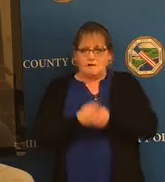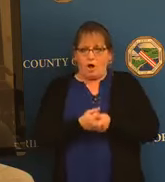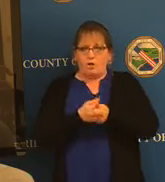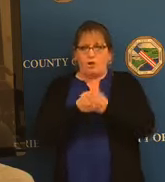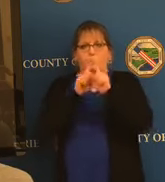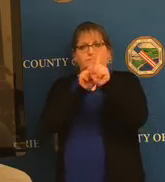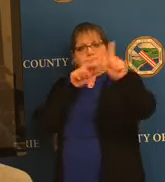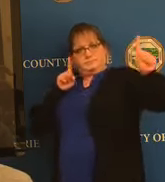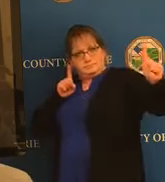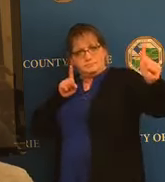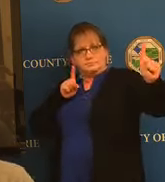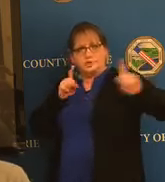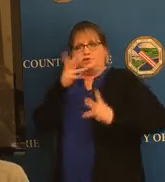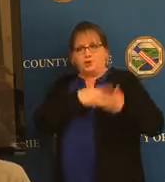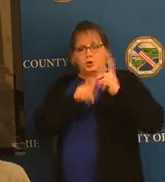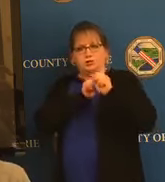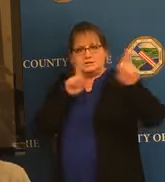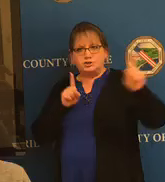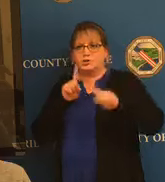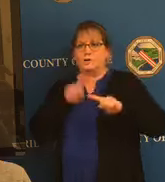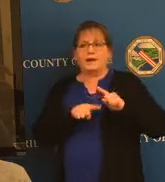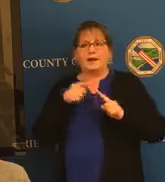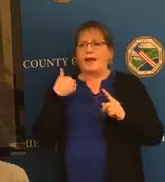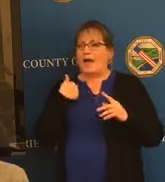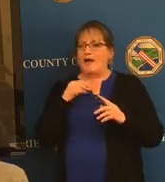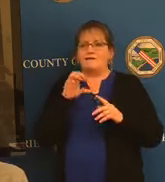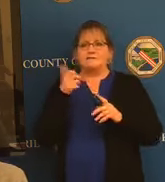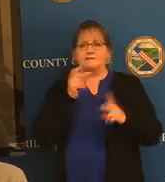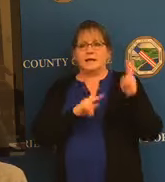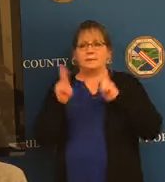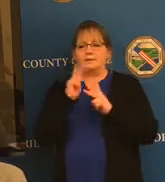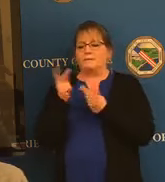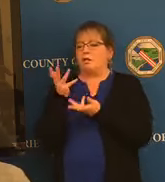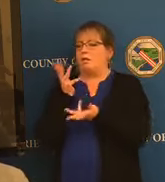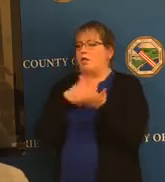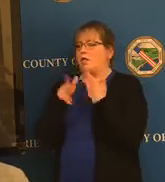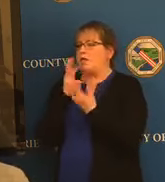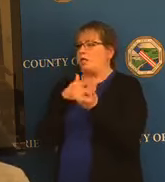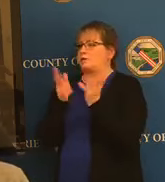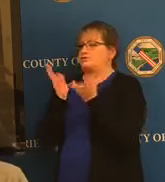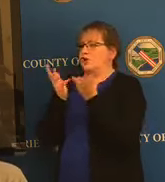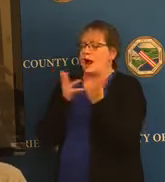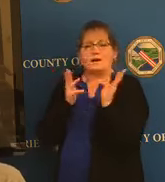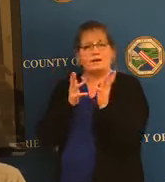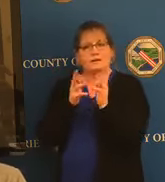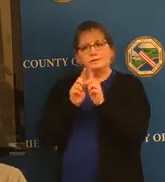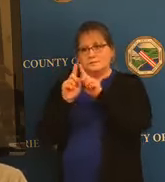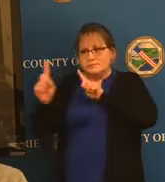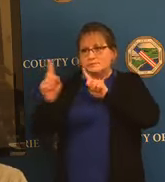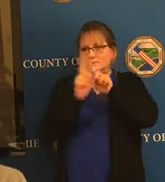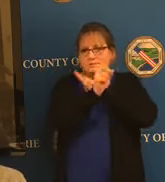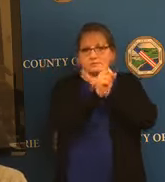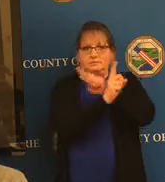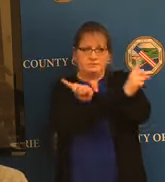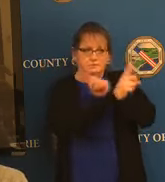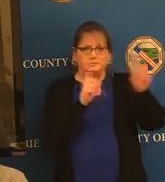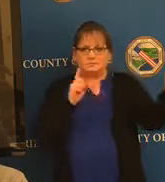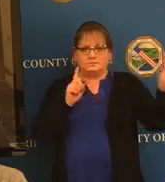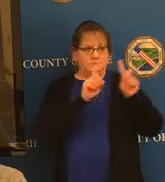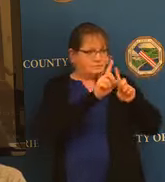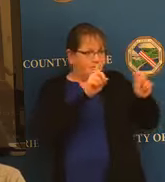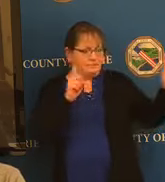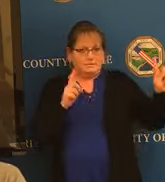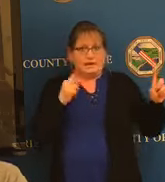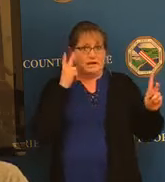distancing guidelines. You can't have 10 construction workers standing next to each other. You got to spread them out. I've seen it myself. I've seen